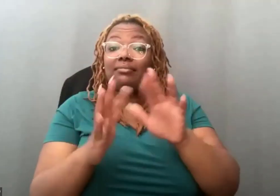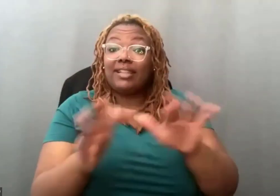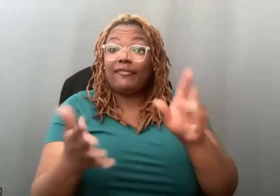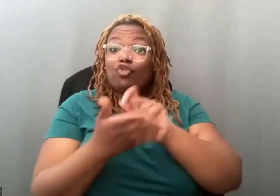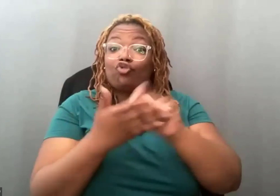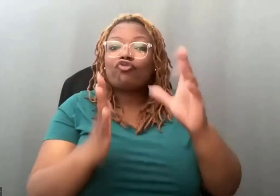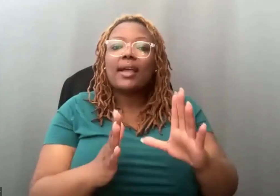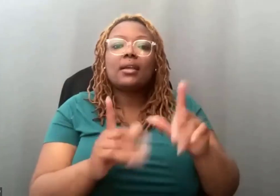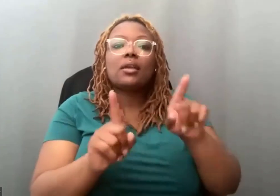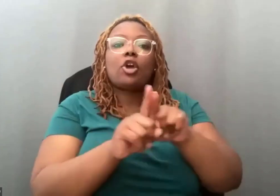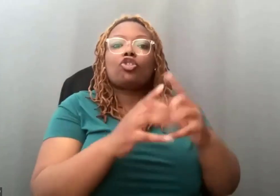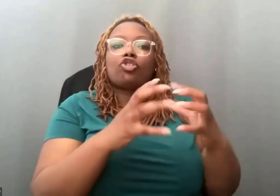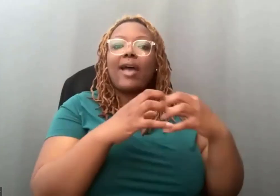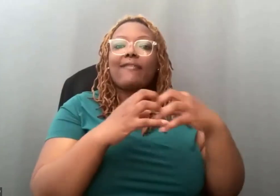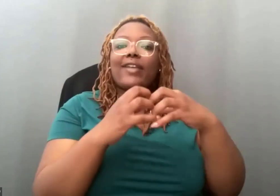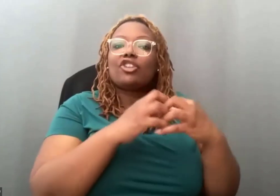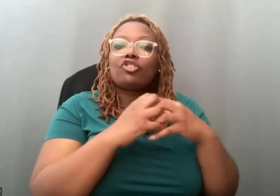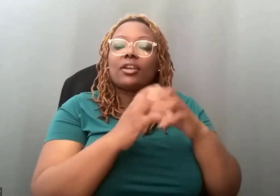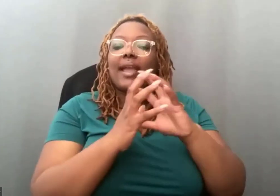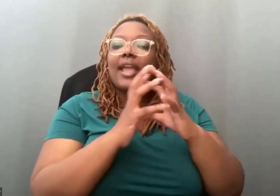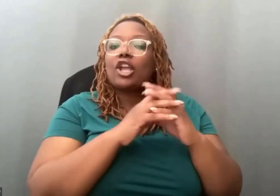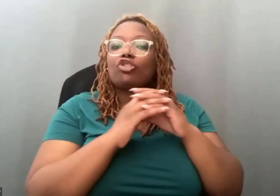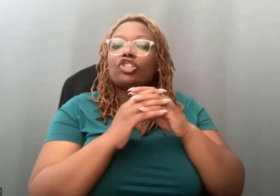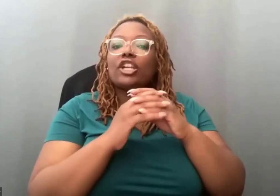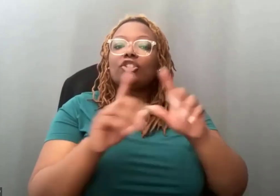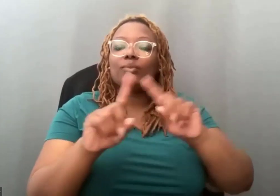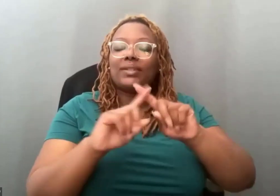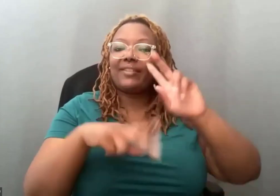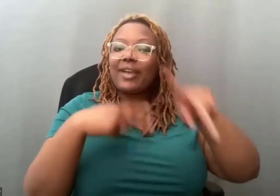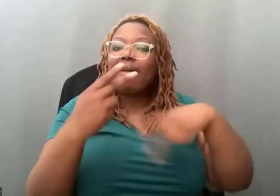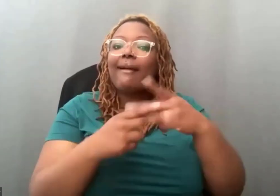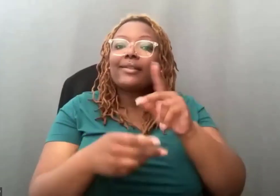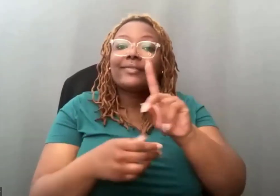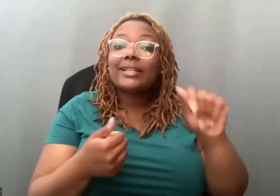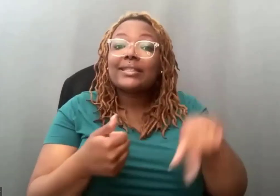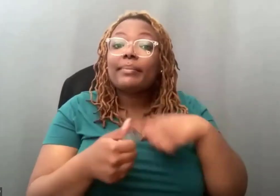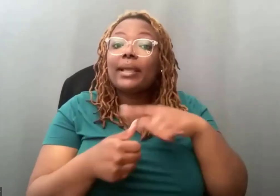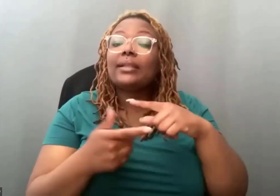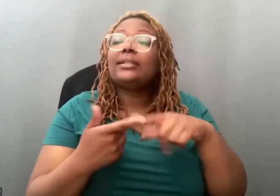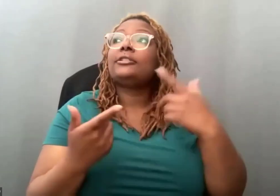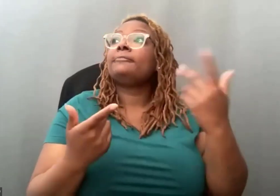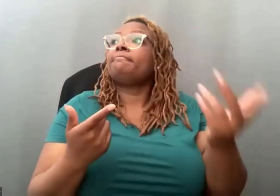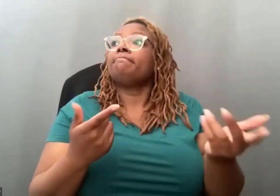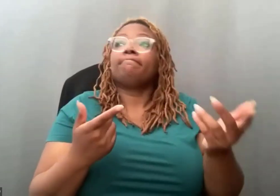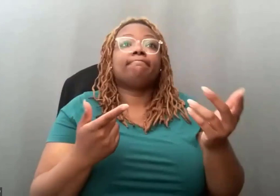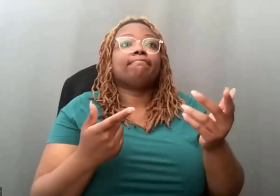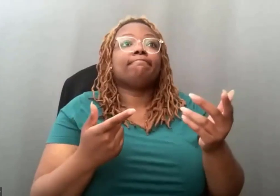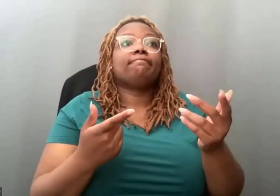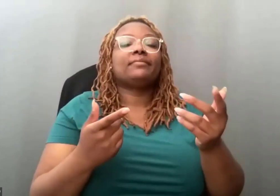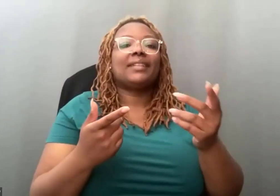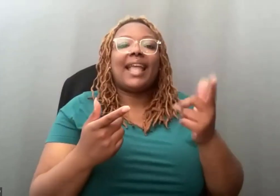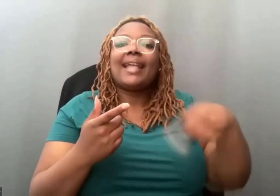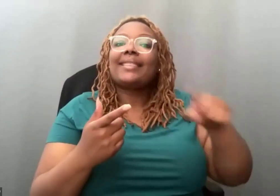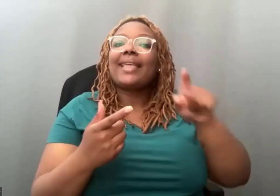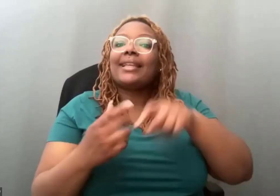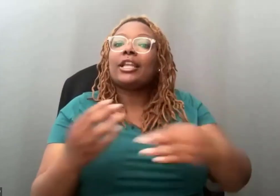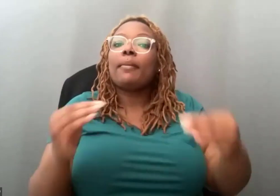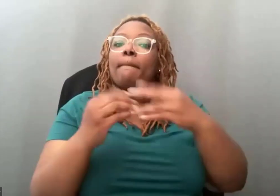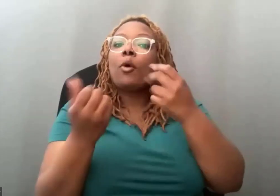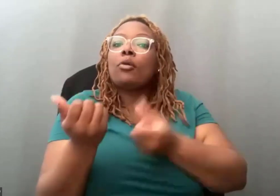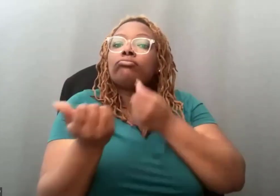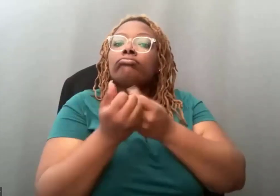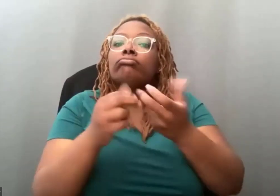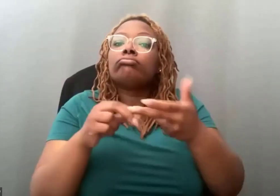also have intersections with various types of disabilities, and they need additional